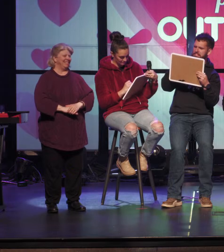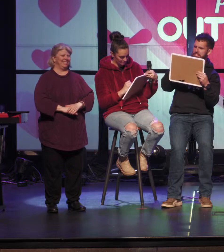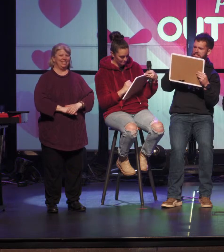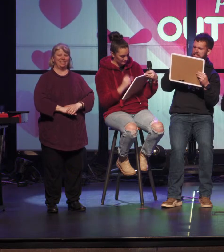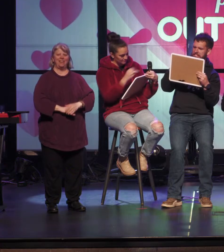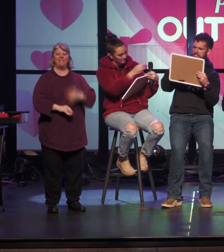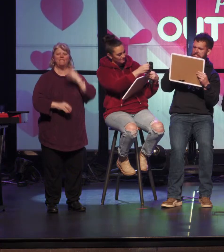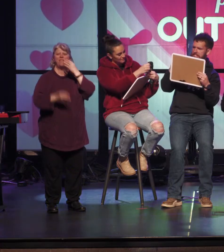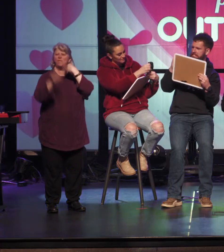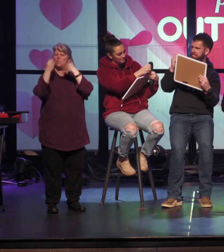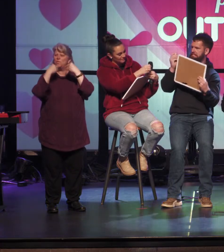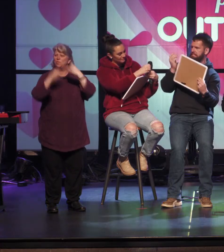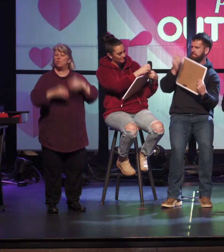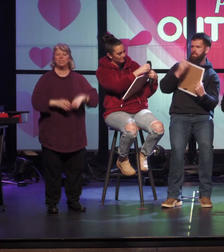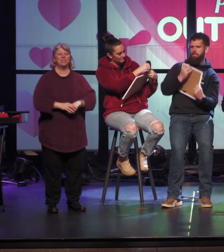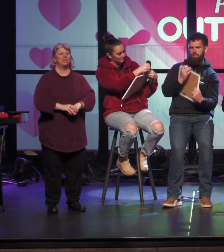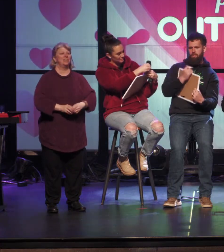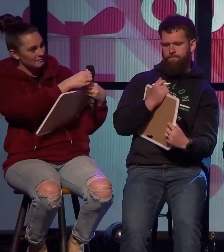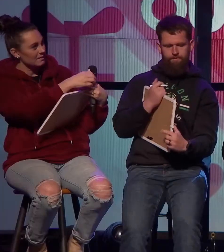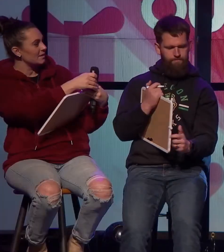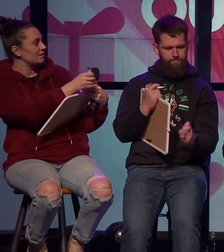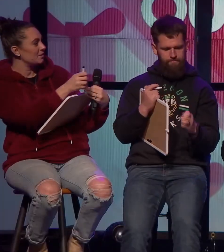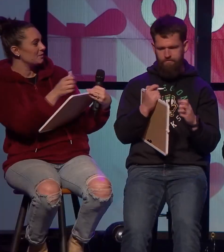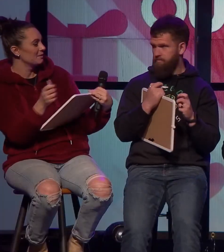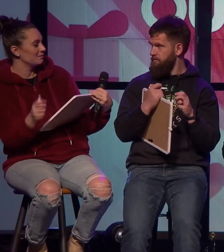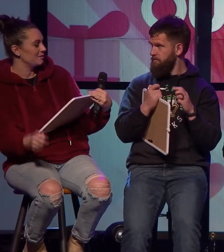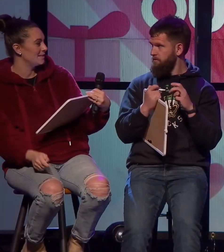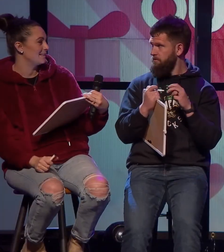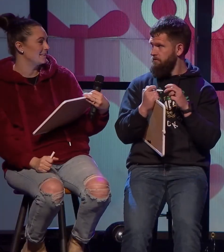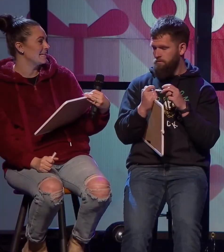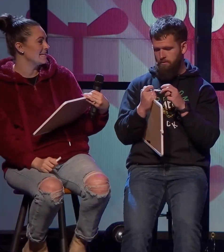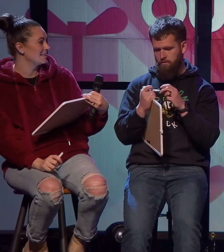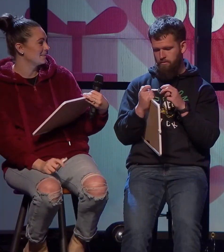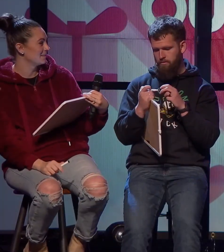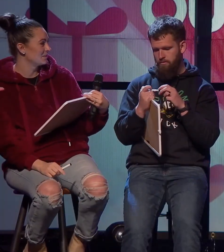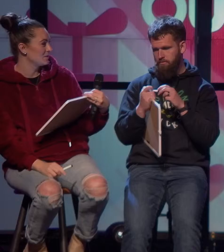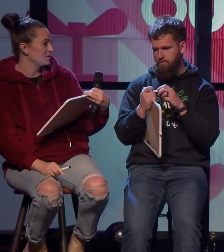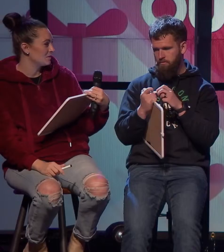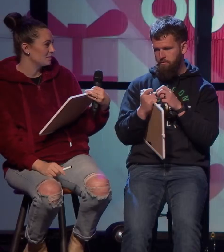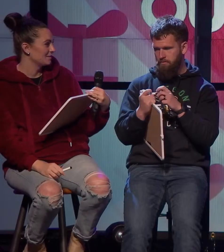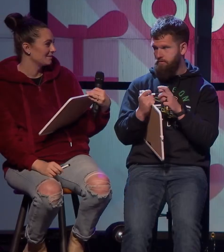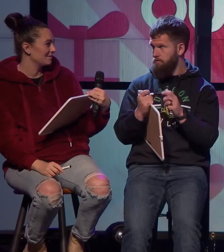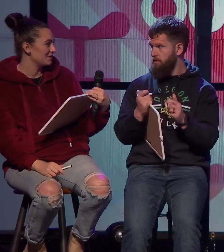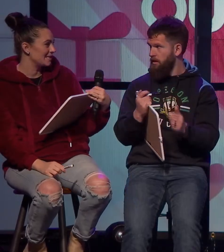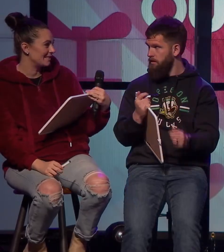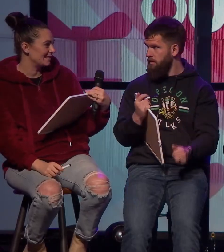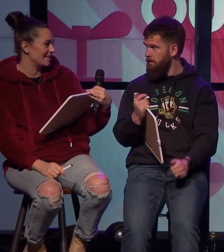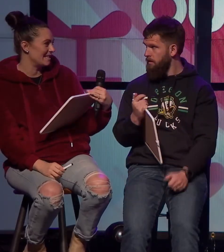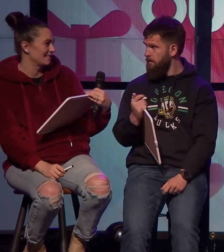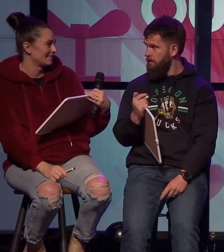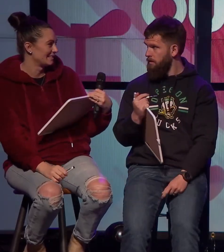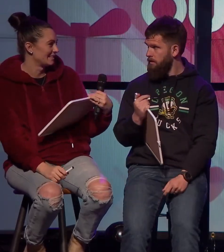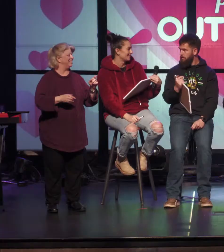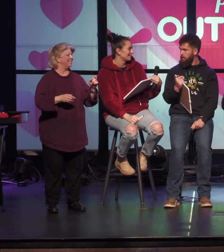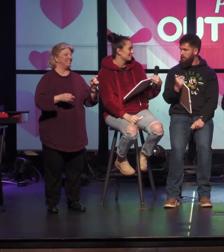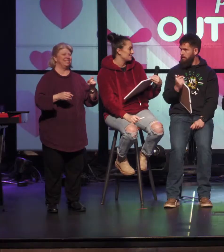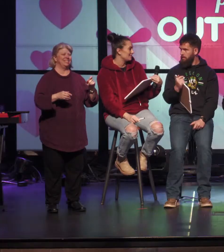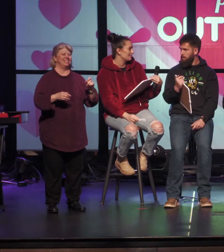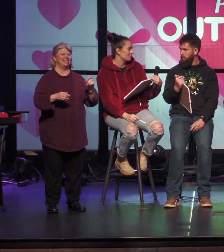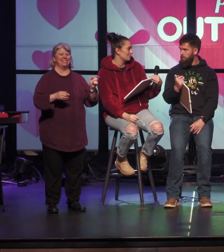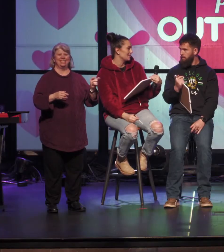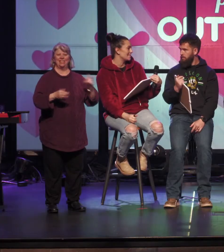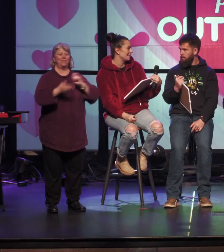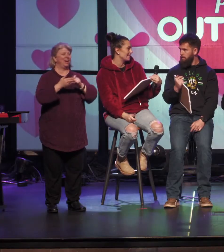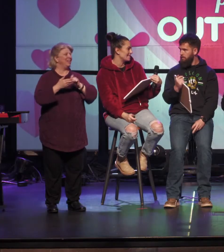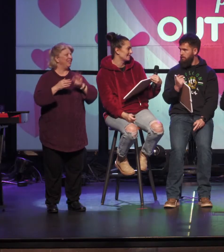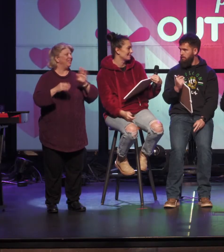Favorite foods. Sally, you're writing your favorite food. I got that one. No, you're writing your favorite food.